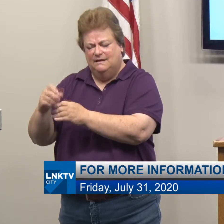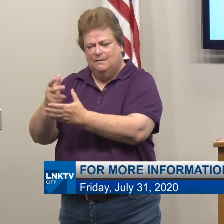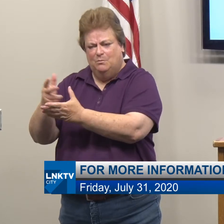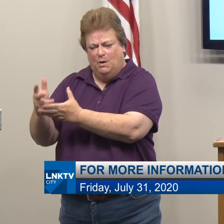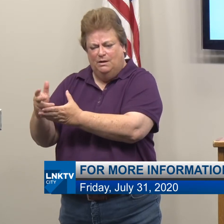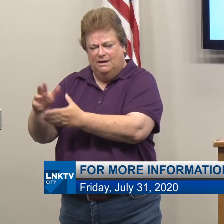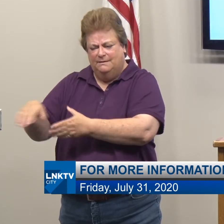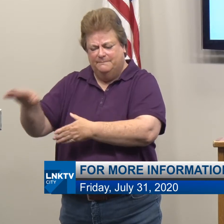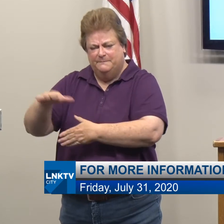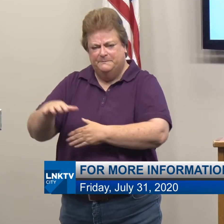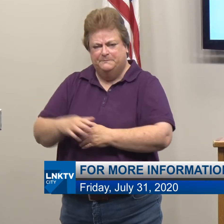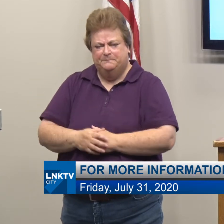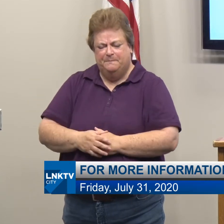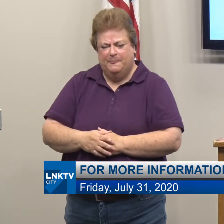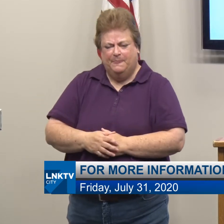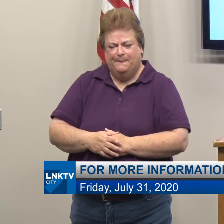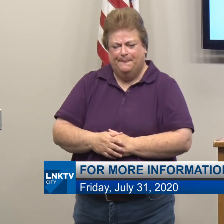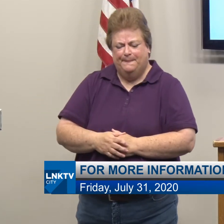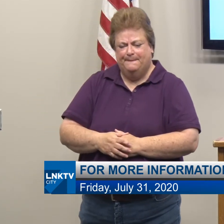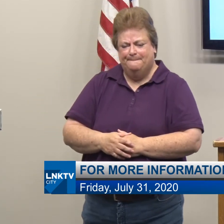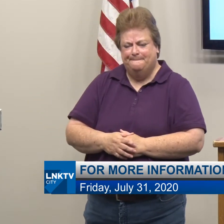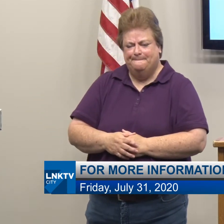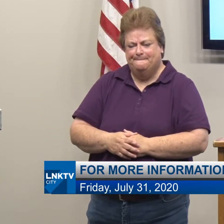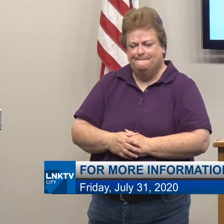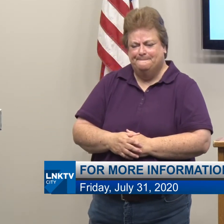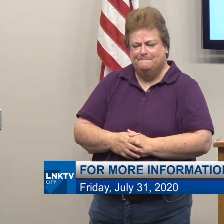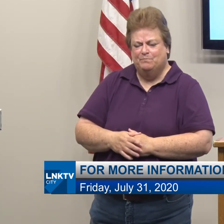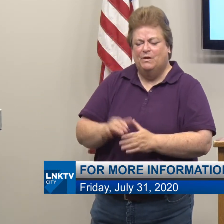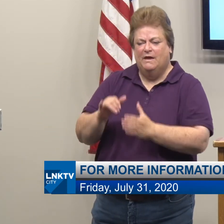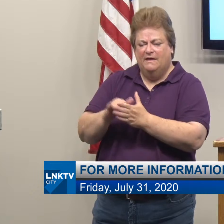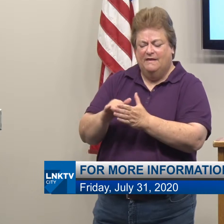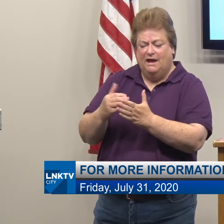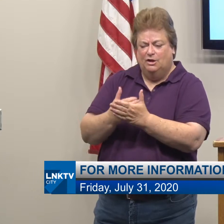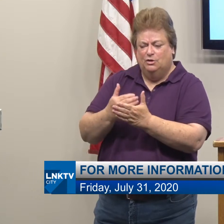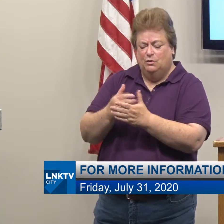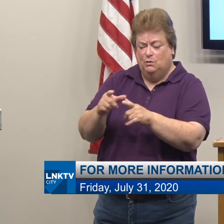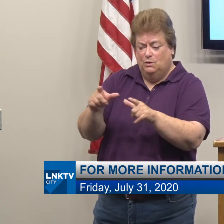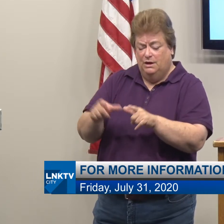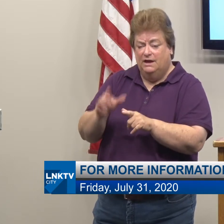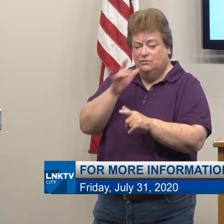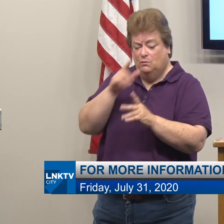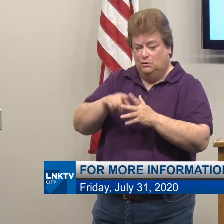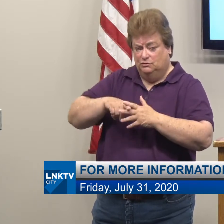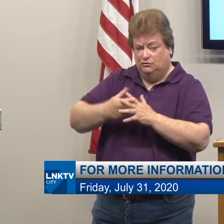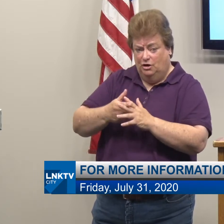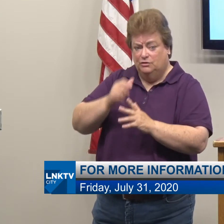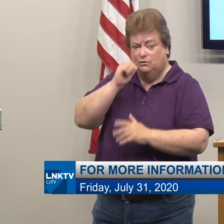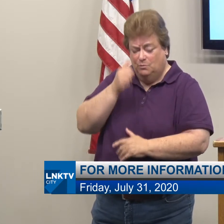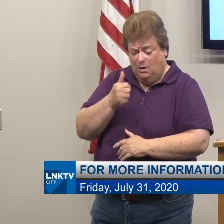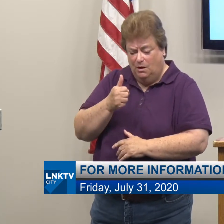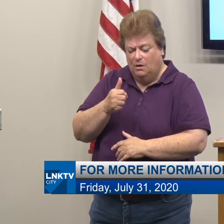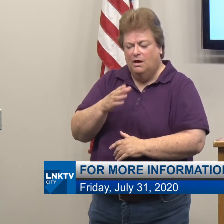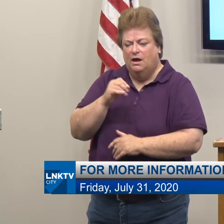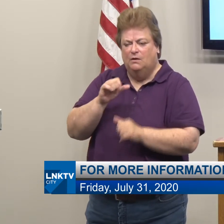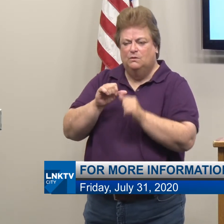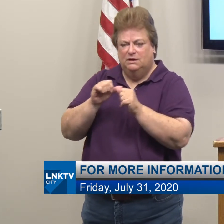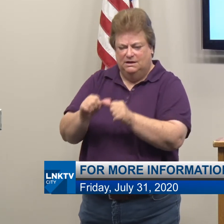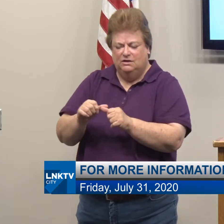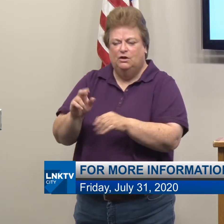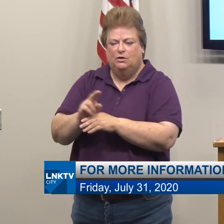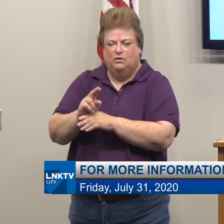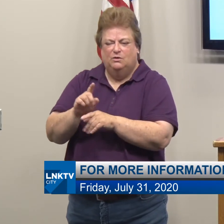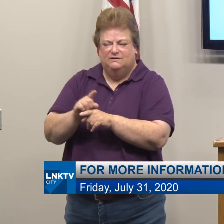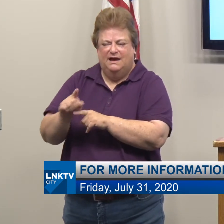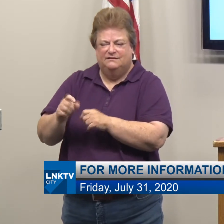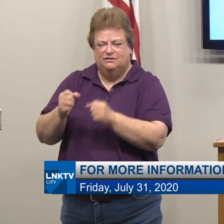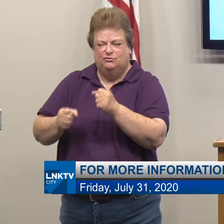area. And this is, the new location will start tomorrow, and it will continue to be a drive-through testing